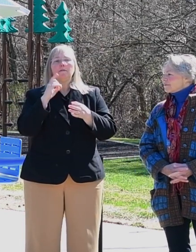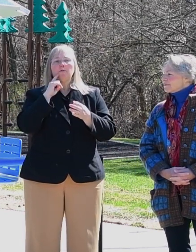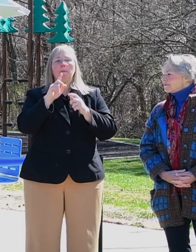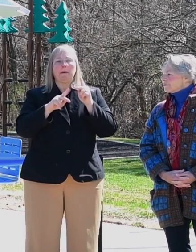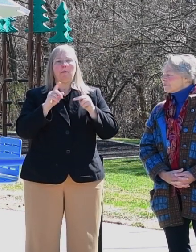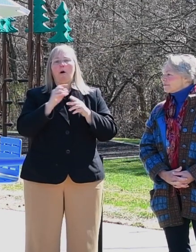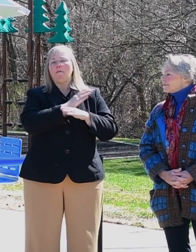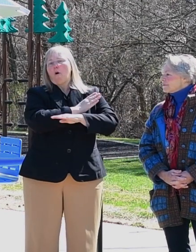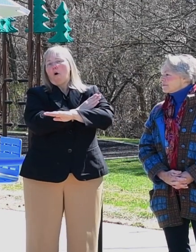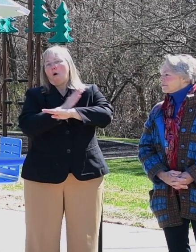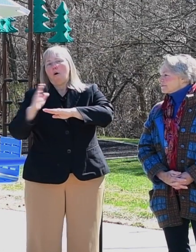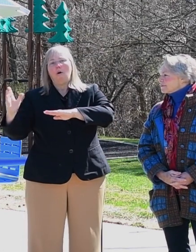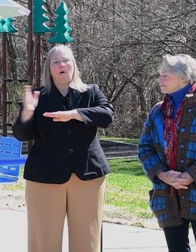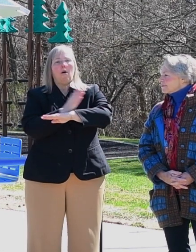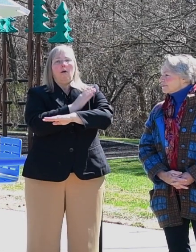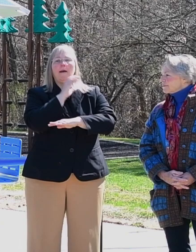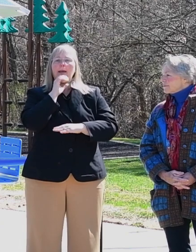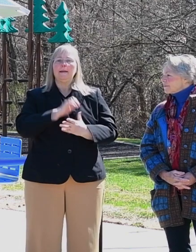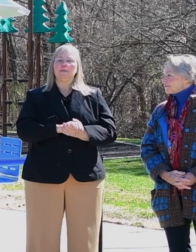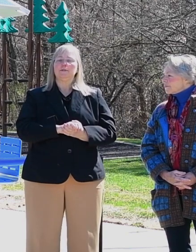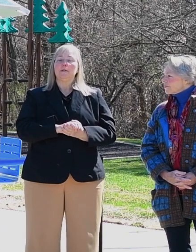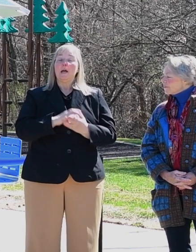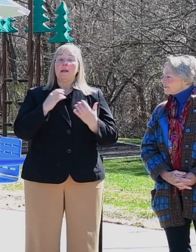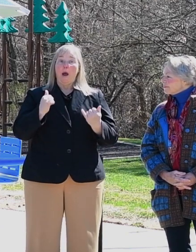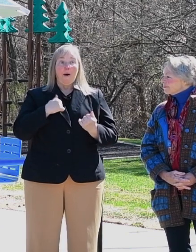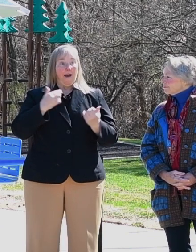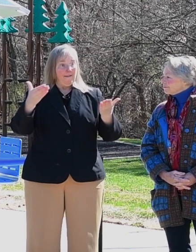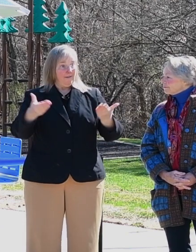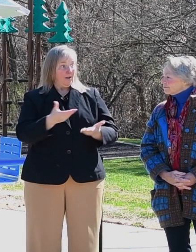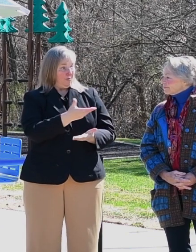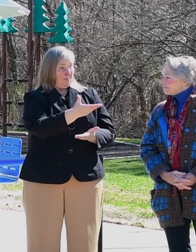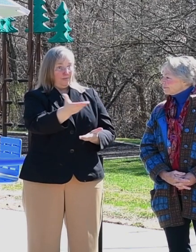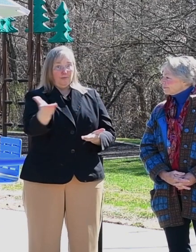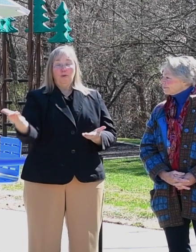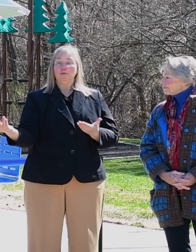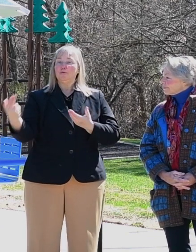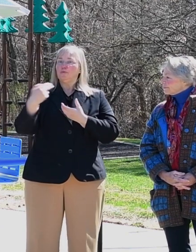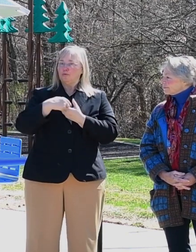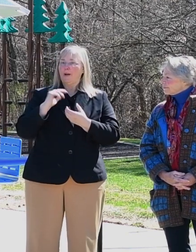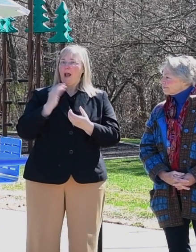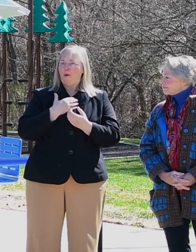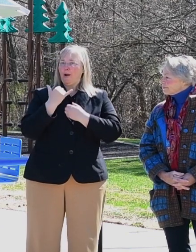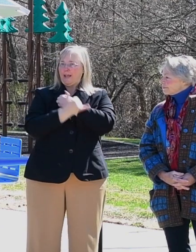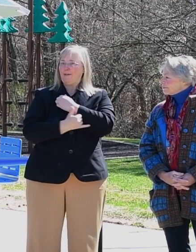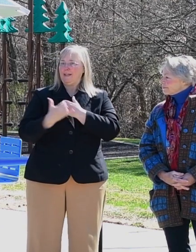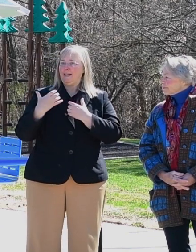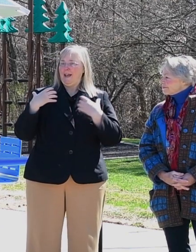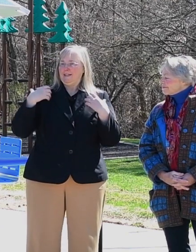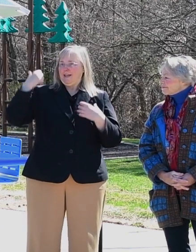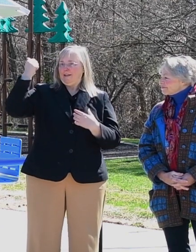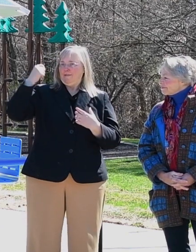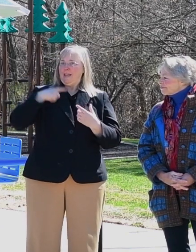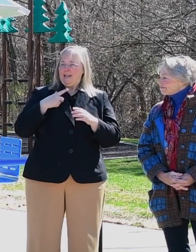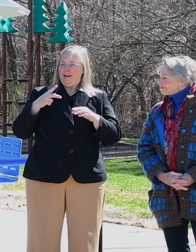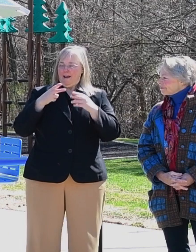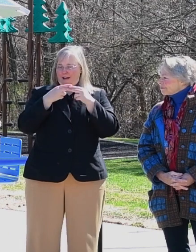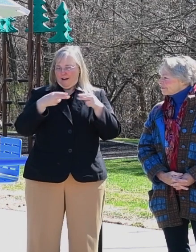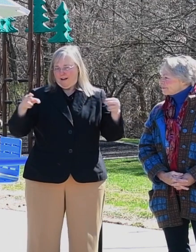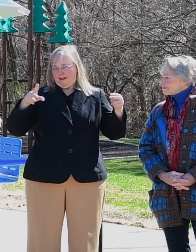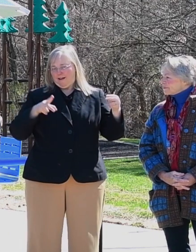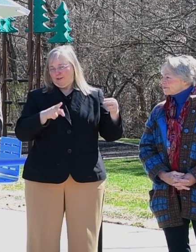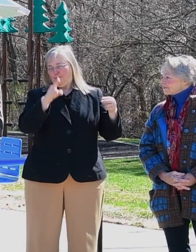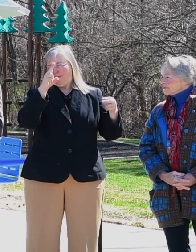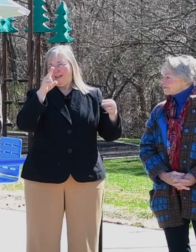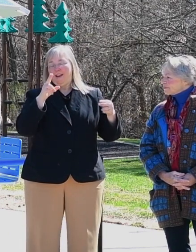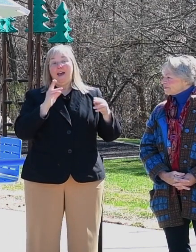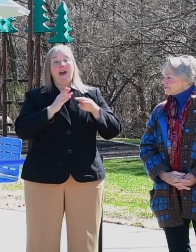all ages. Now, I invite you all to join our county executive in cutting this ribbon, and